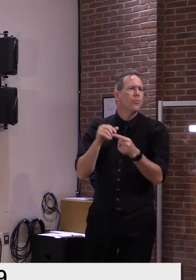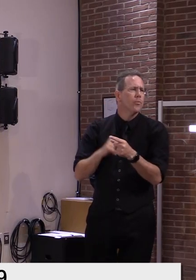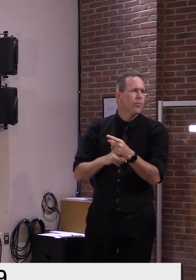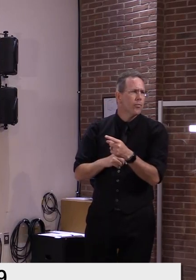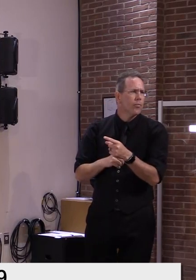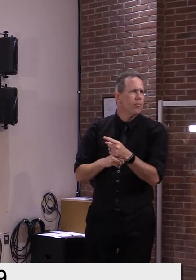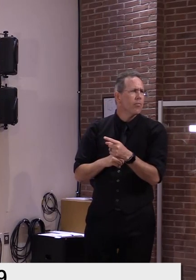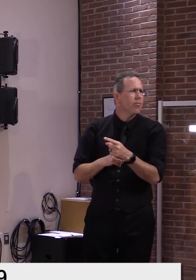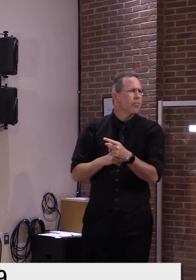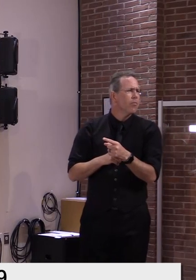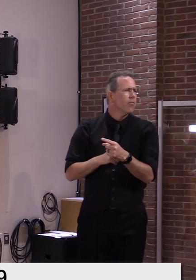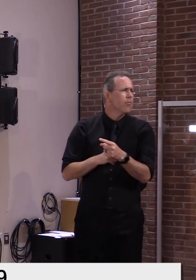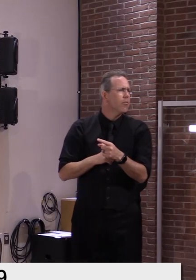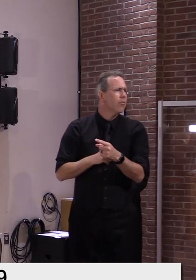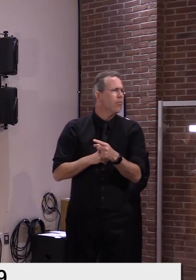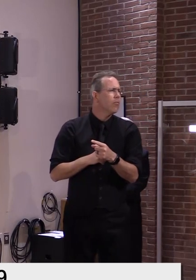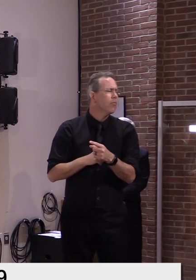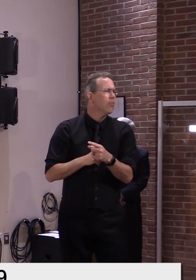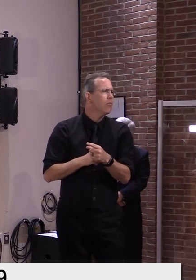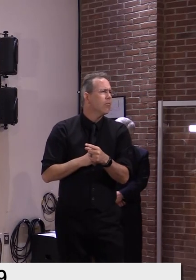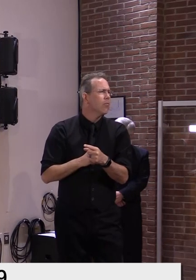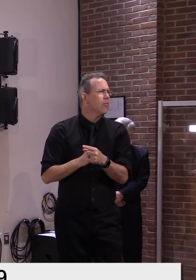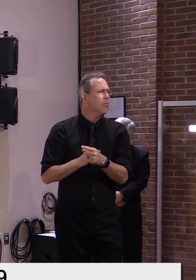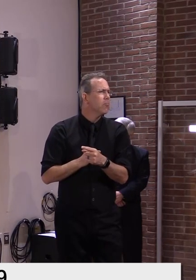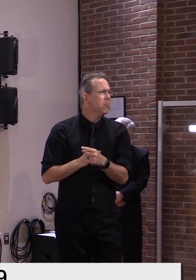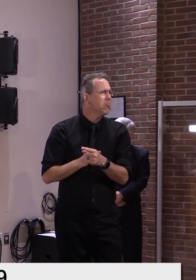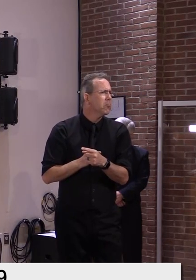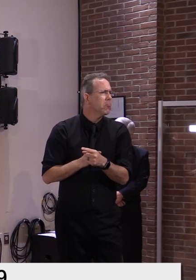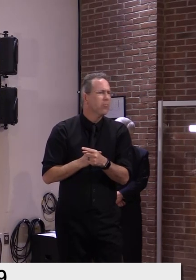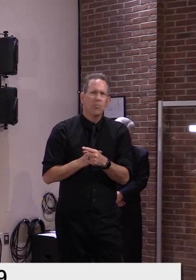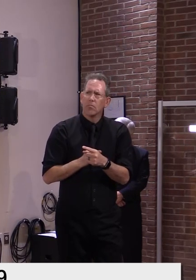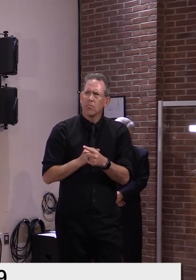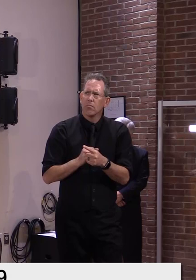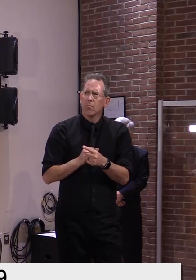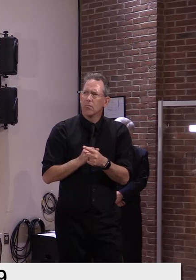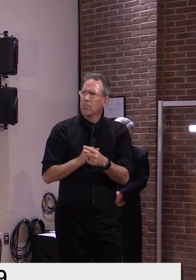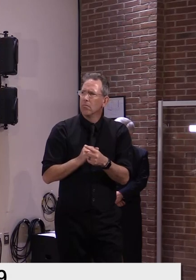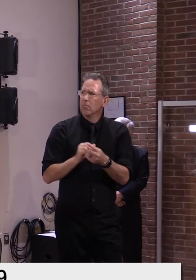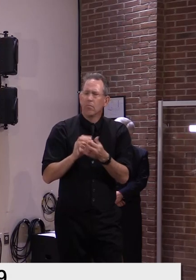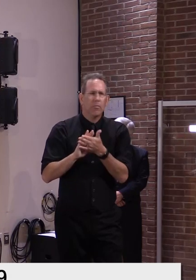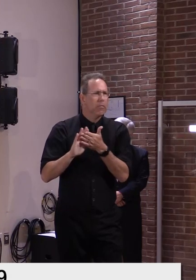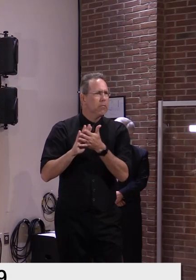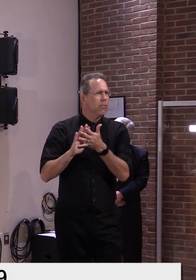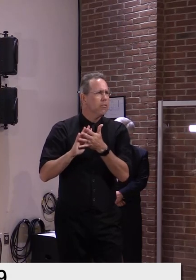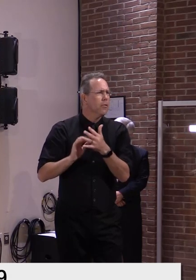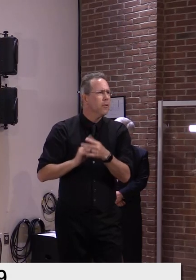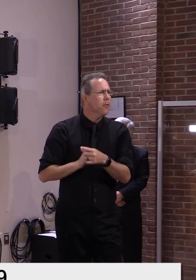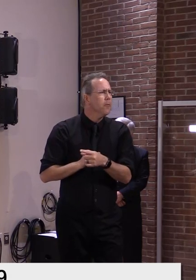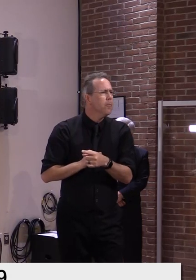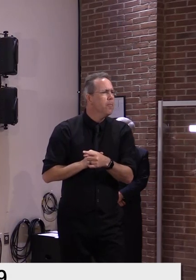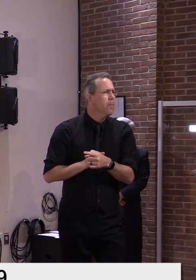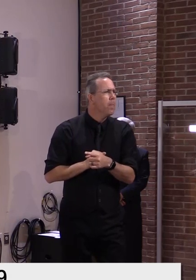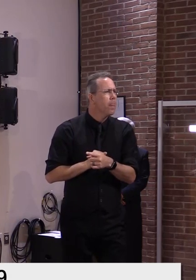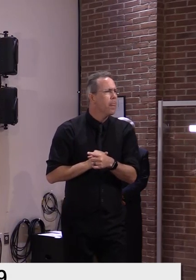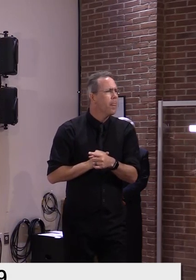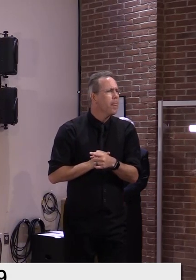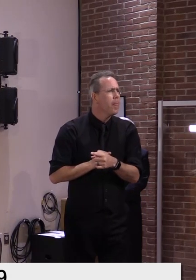Vermont? And will Vermont be adding those death statistics to the state